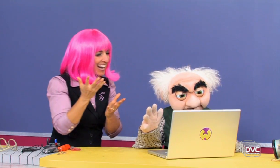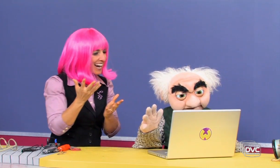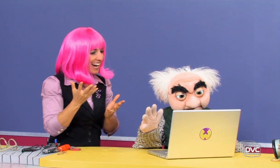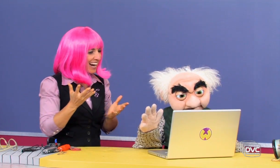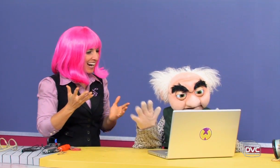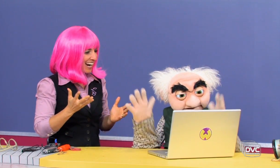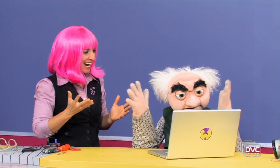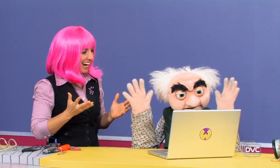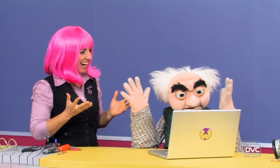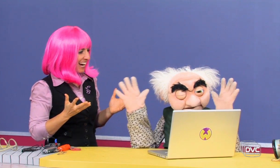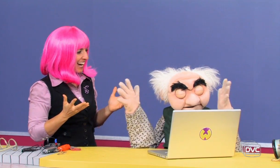return, return. See?